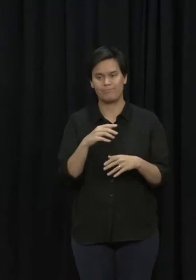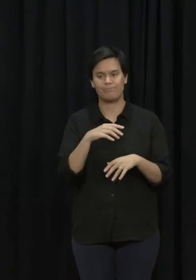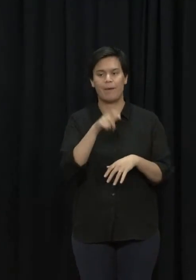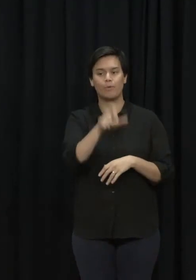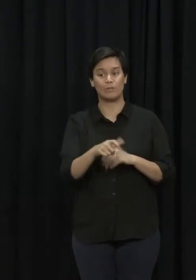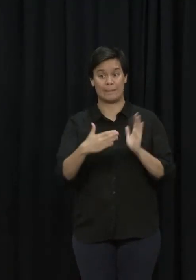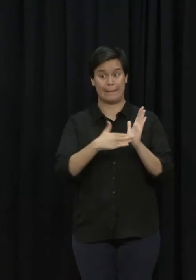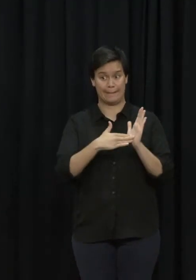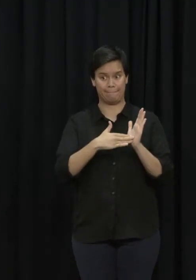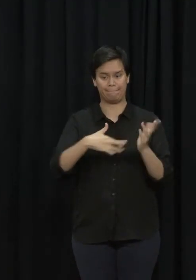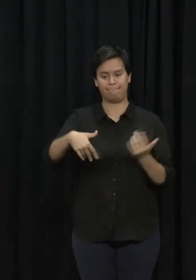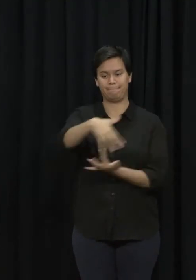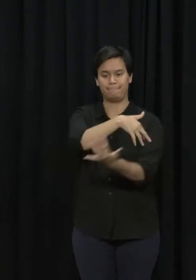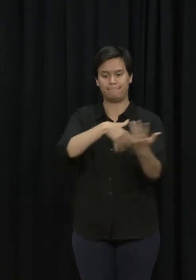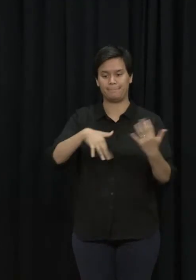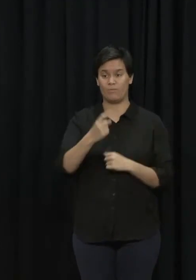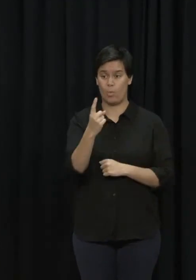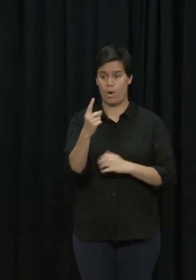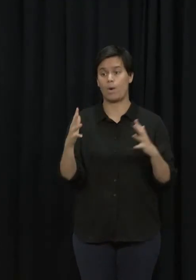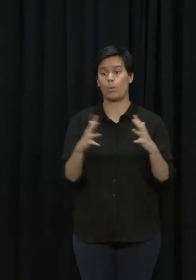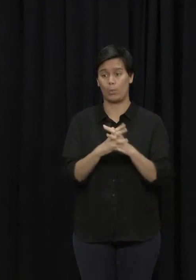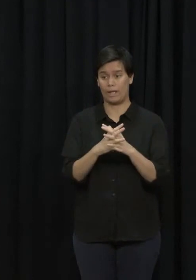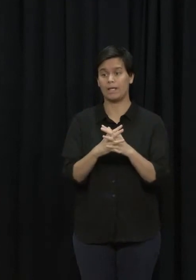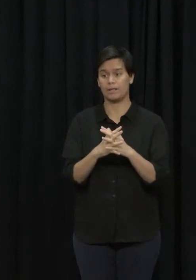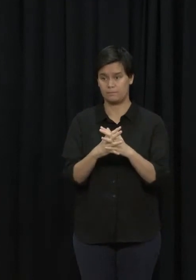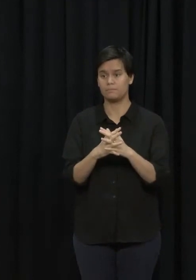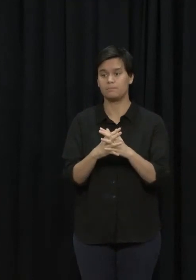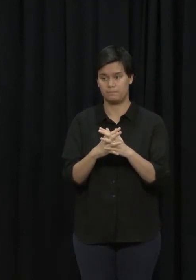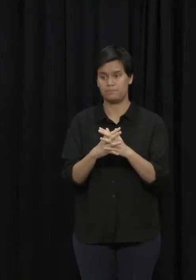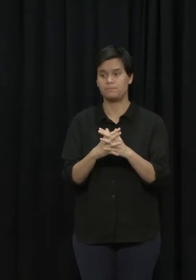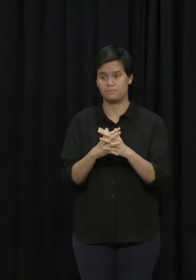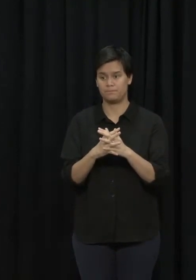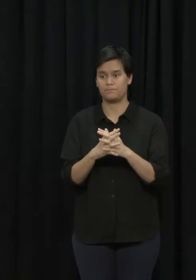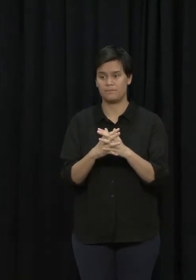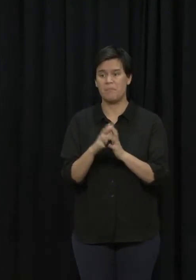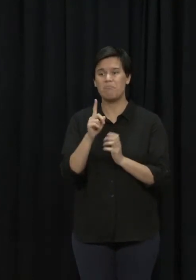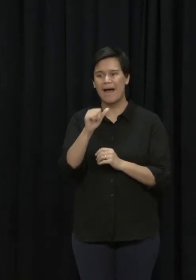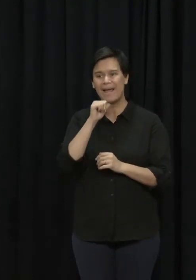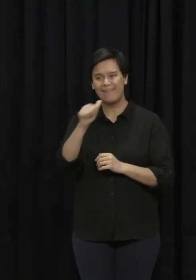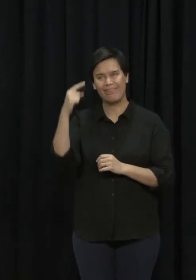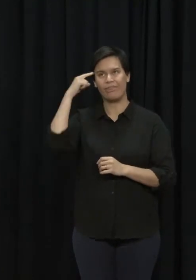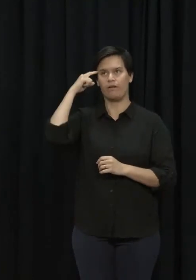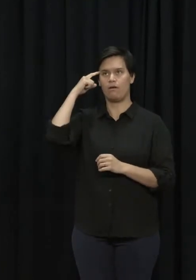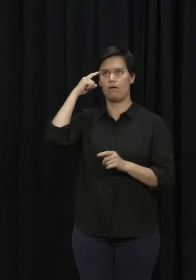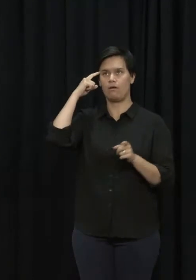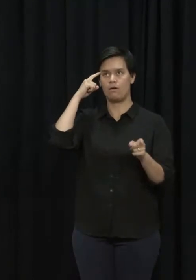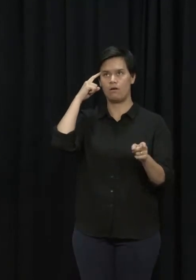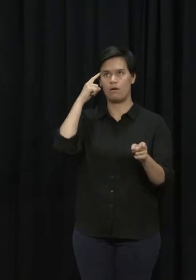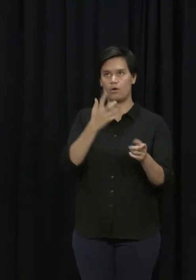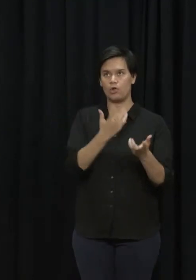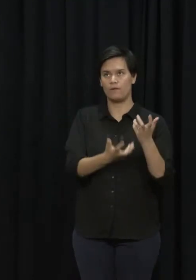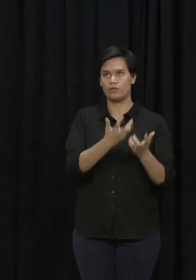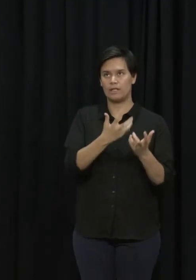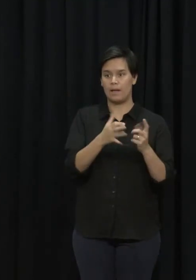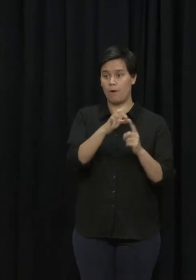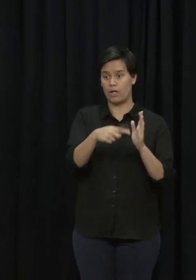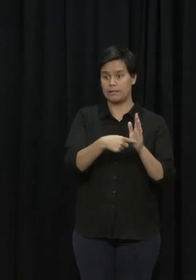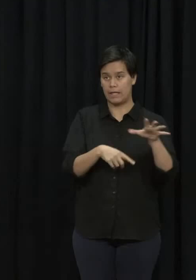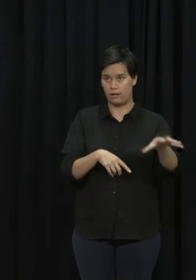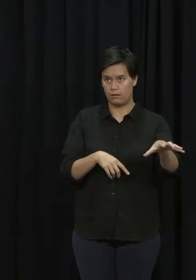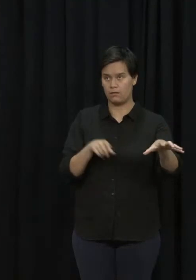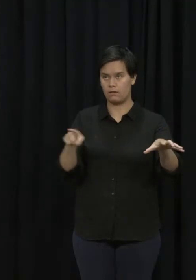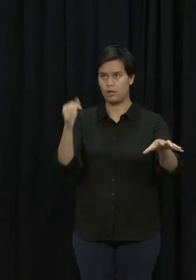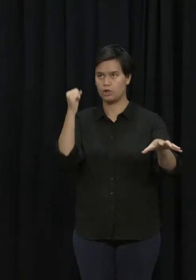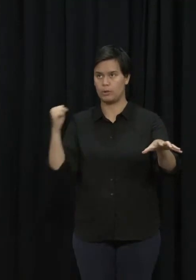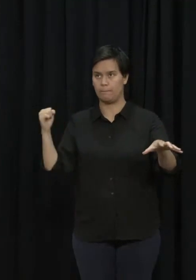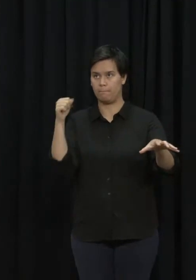before we dug down into close contacts, the nature of those venues would mean that there would be larger numbers of people